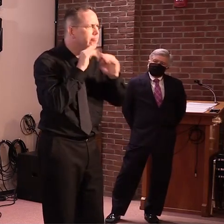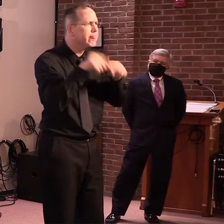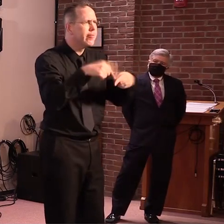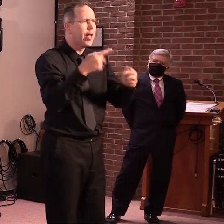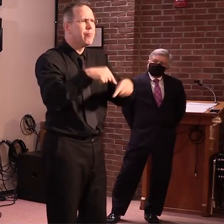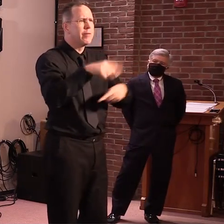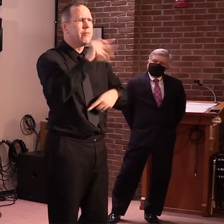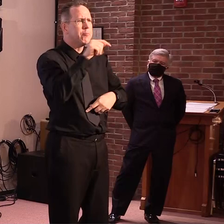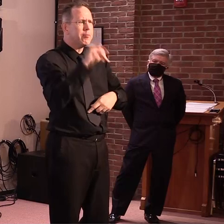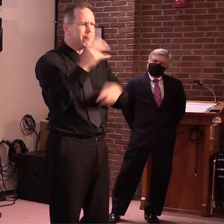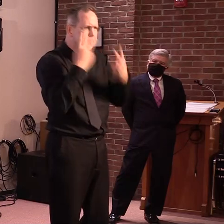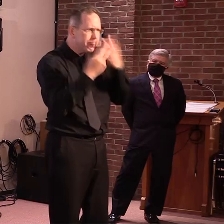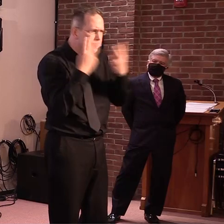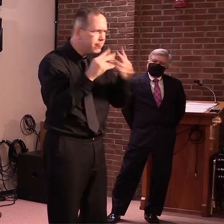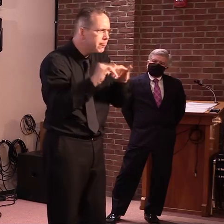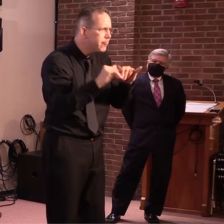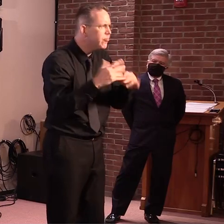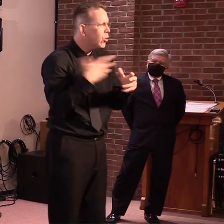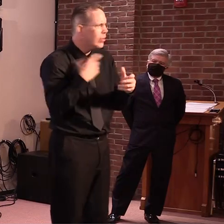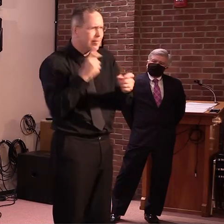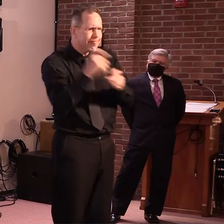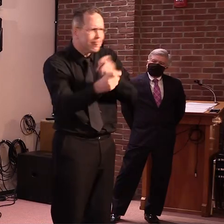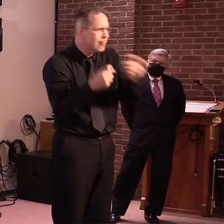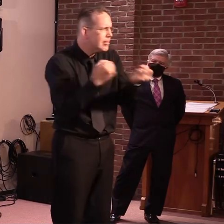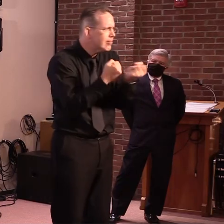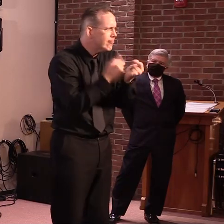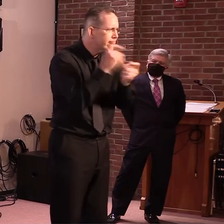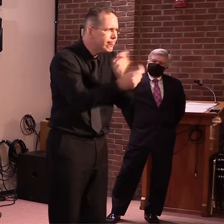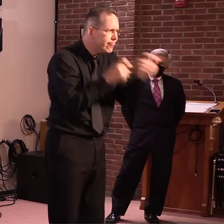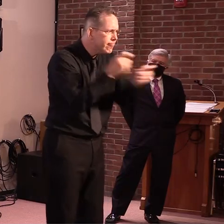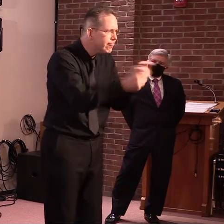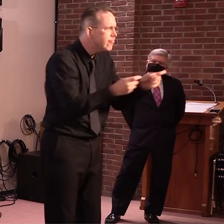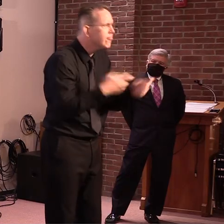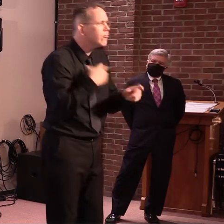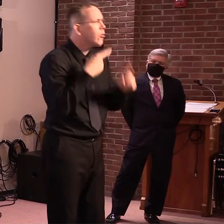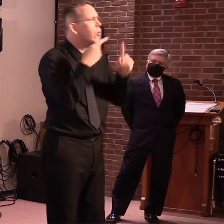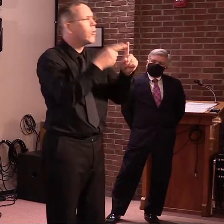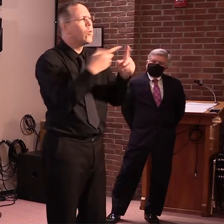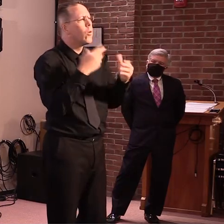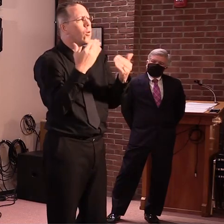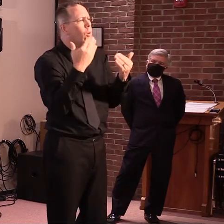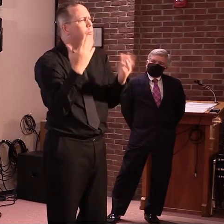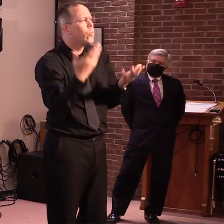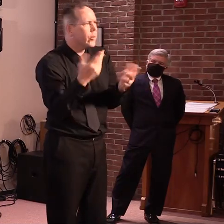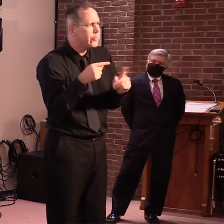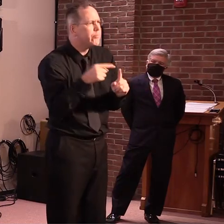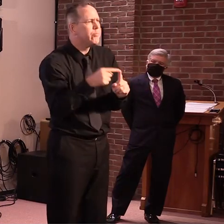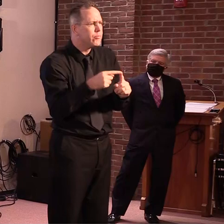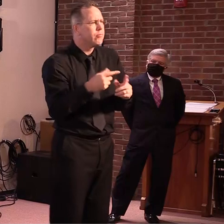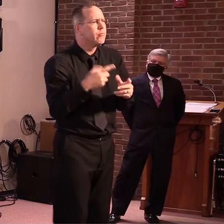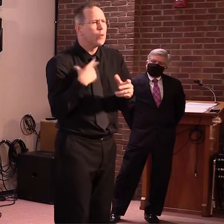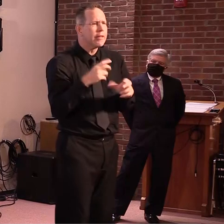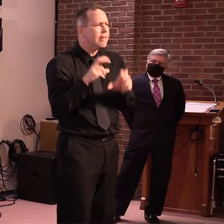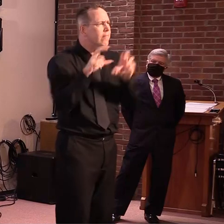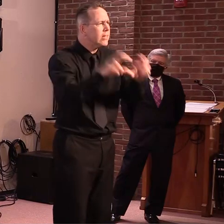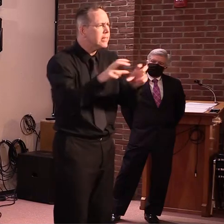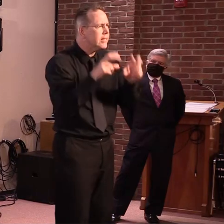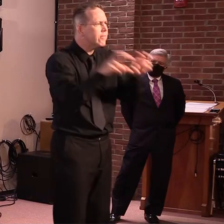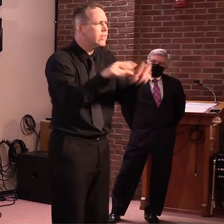to inspire hope, which I hope this gift does, and to invest in the potential of Vermont's greatest resource, its